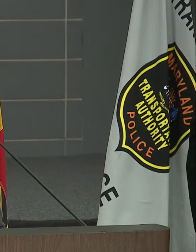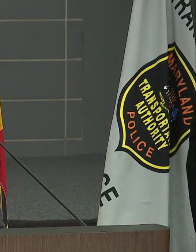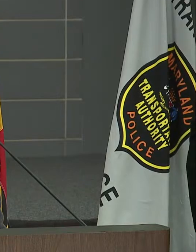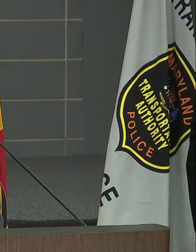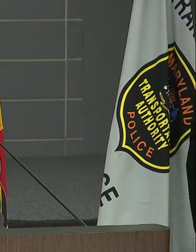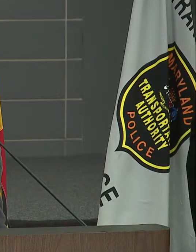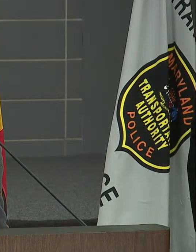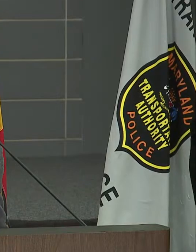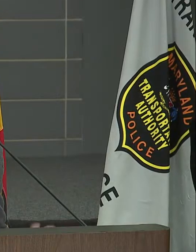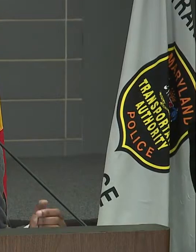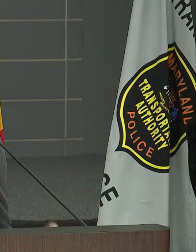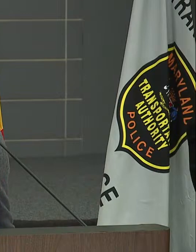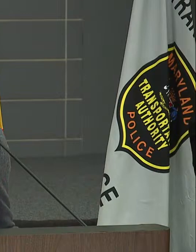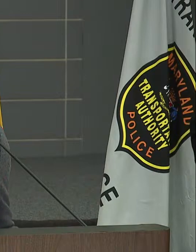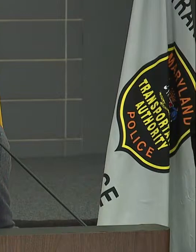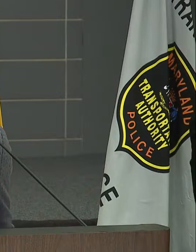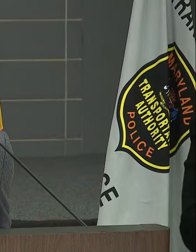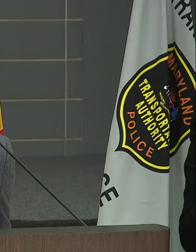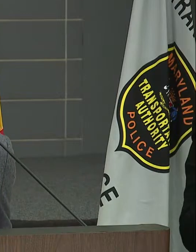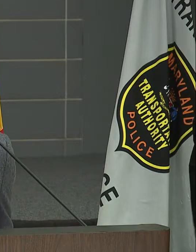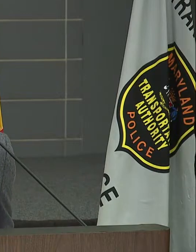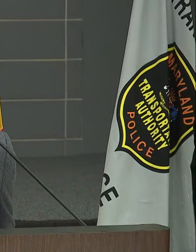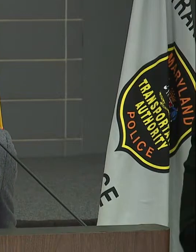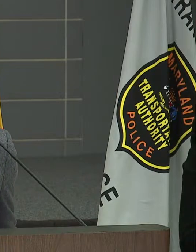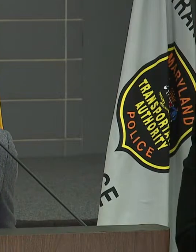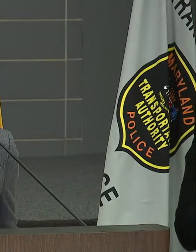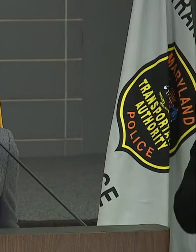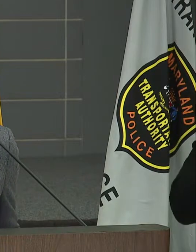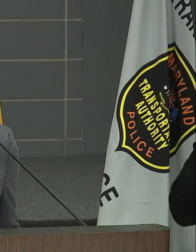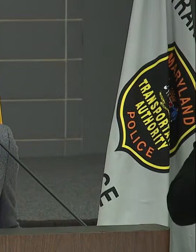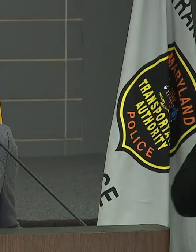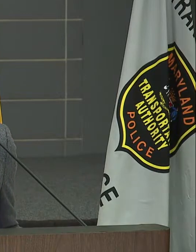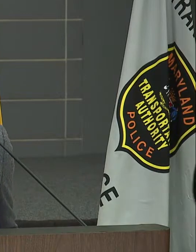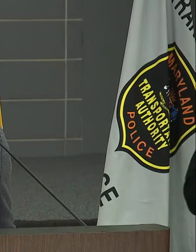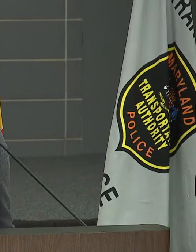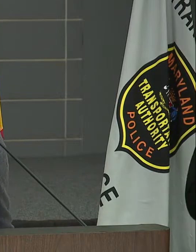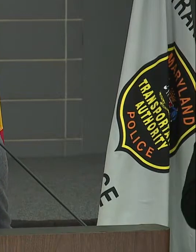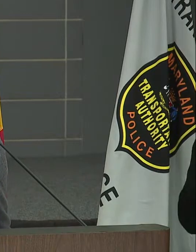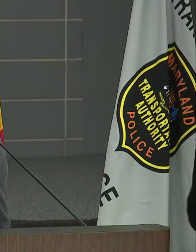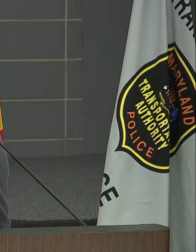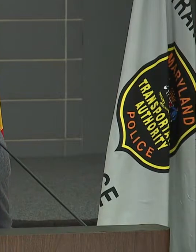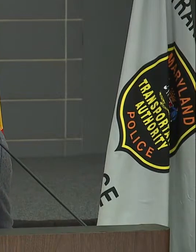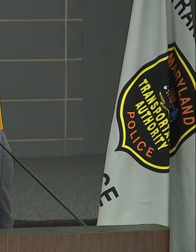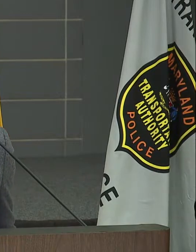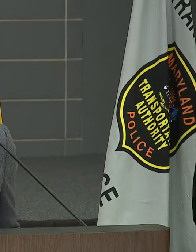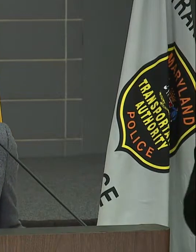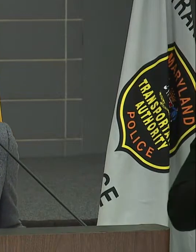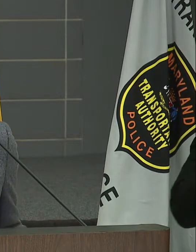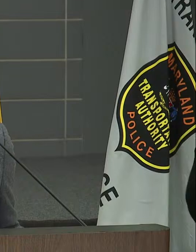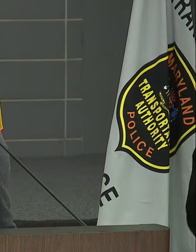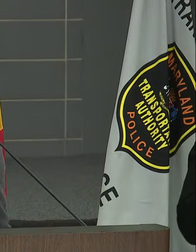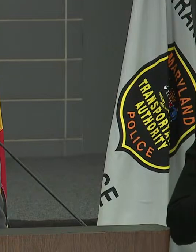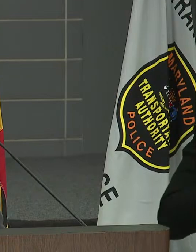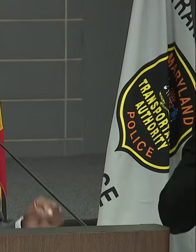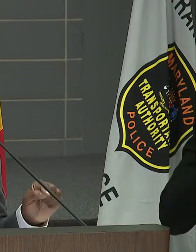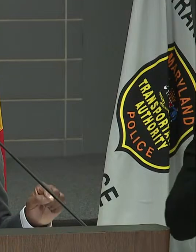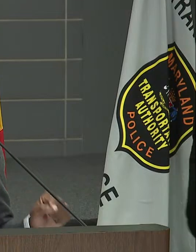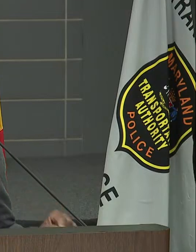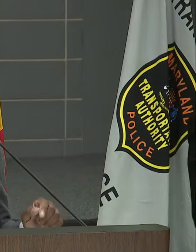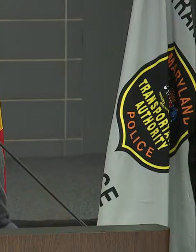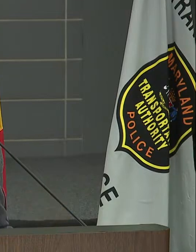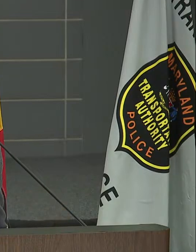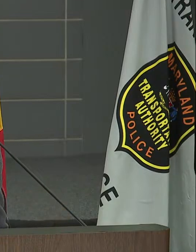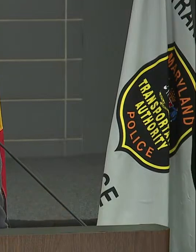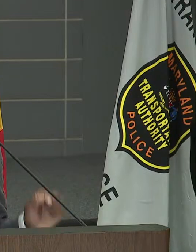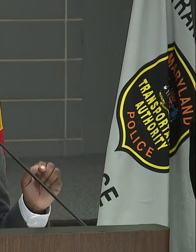manufacturing sectors. And for Baltimore and our region, the port is more than just history. It is a major economic bet that we're